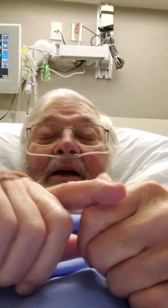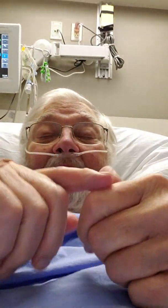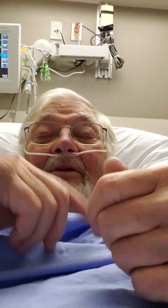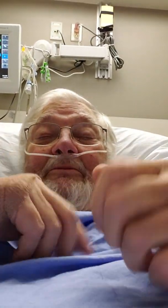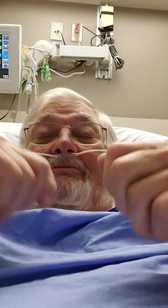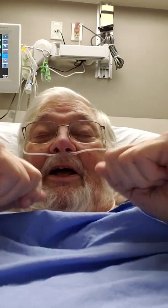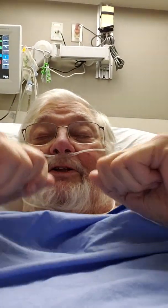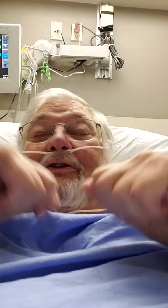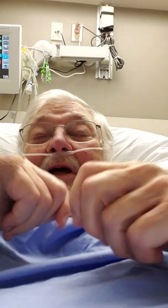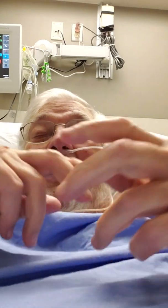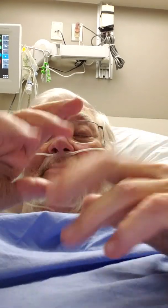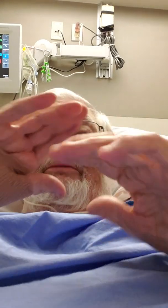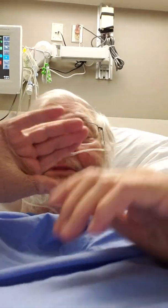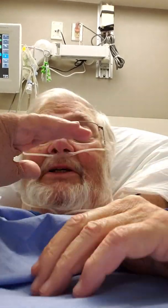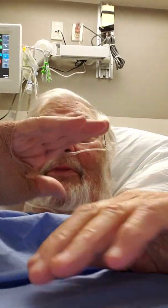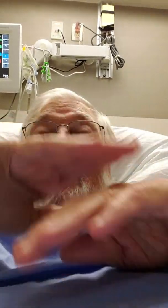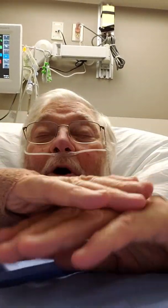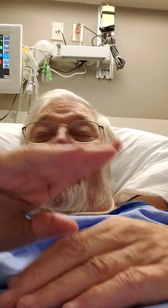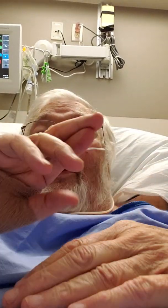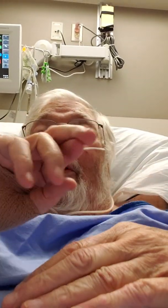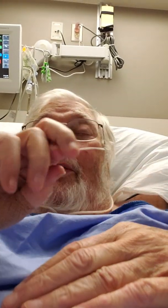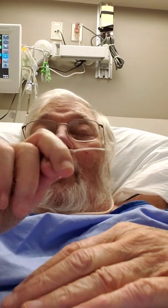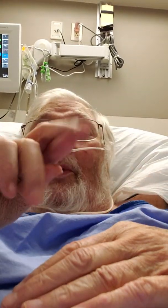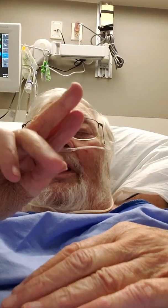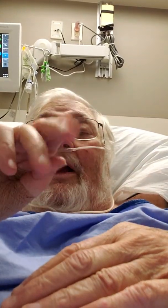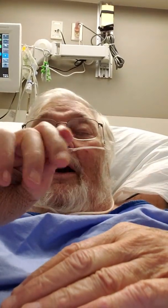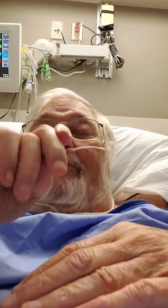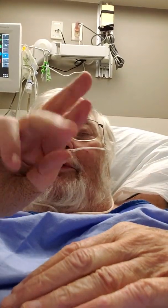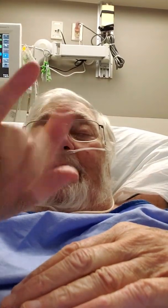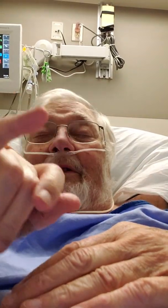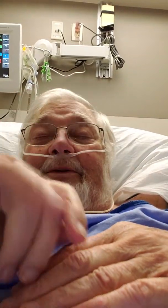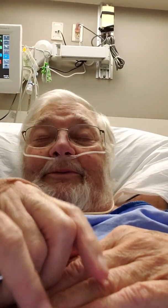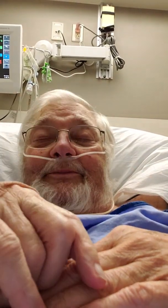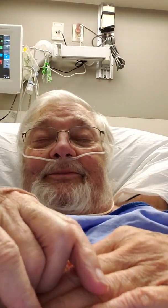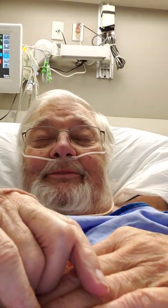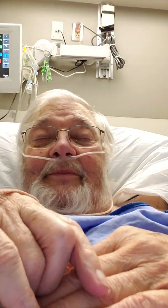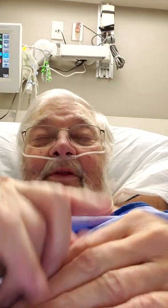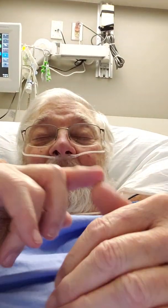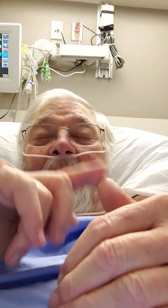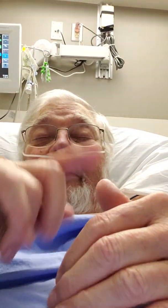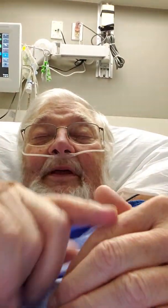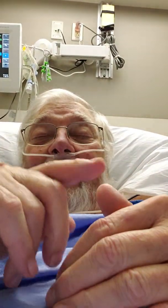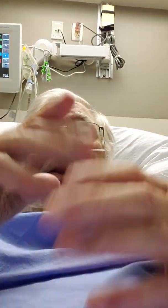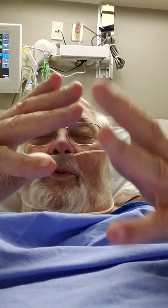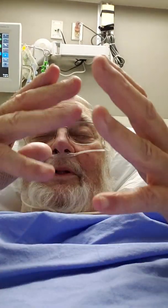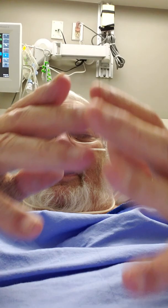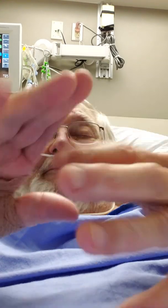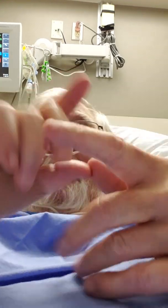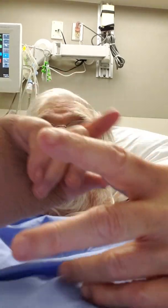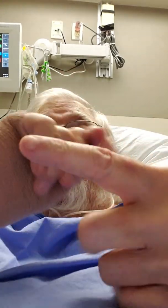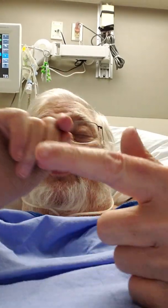Then let's try being on it. Recovery. Then but left to